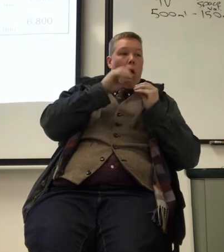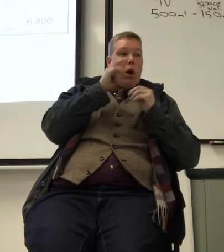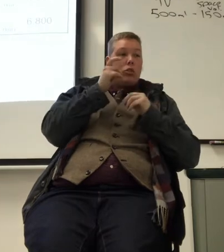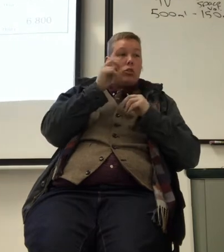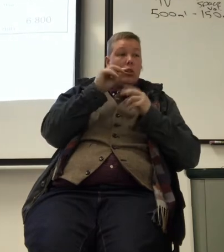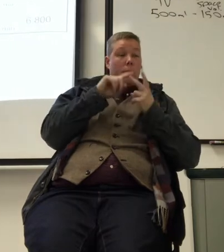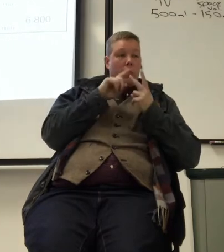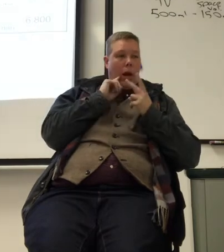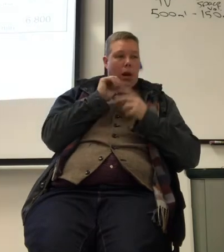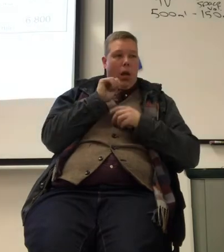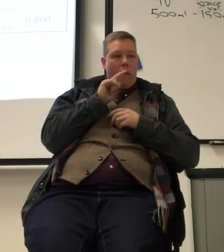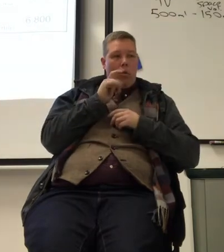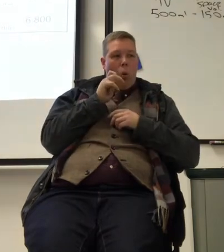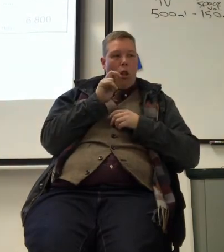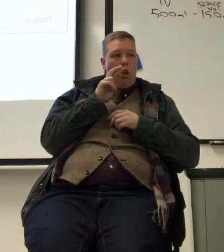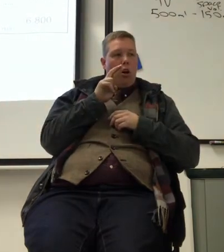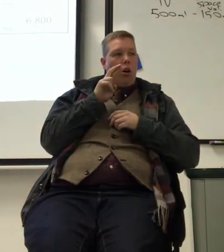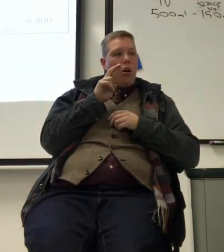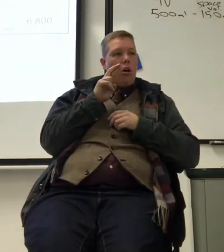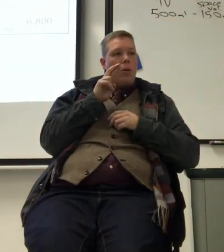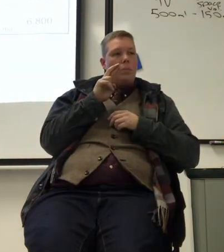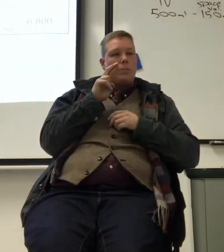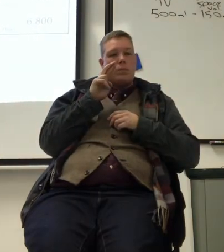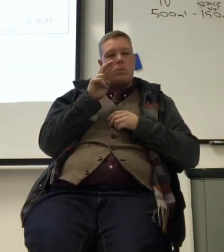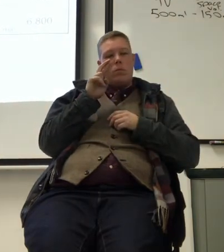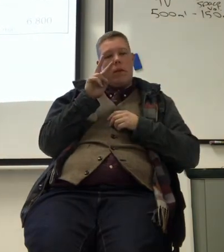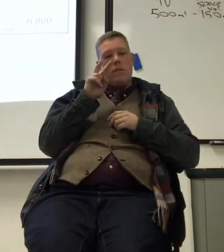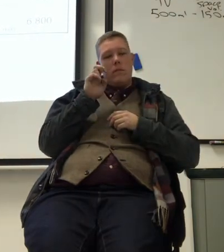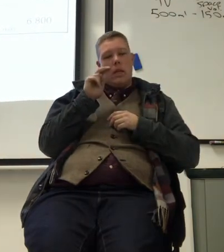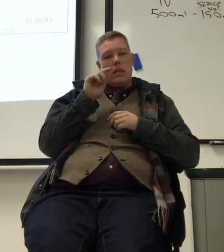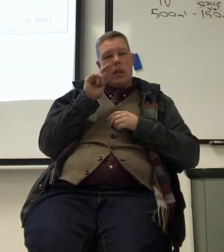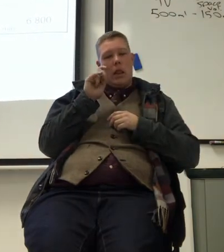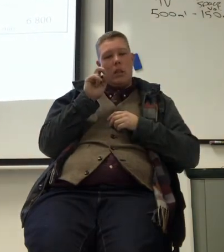alveolar ventilation rate is significantly better.